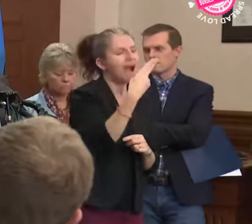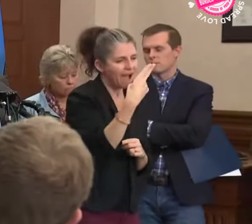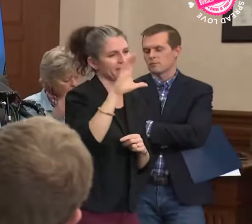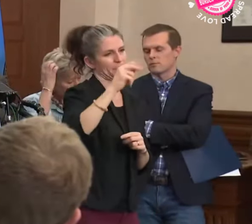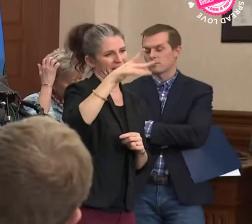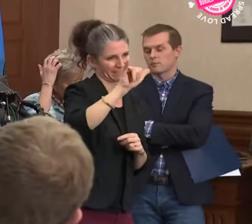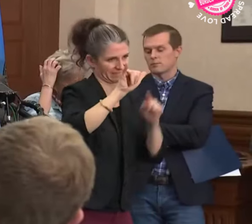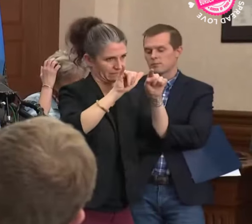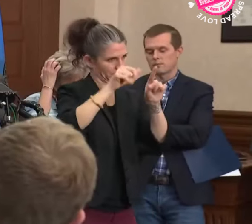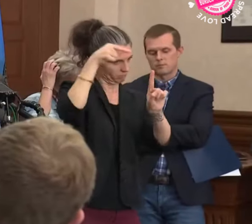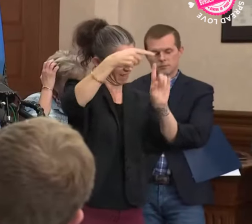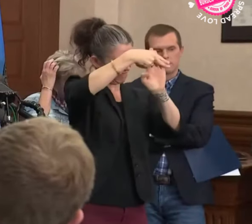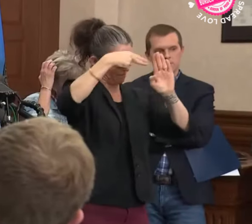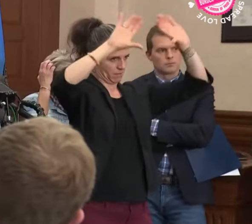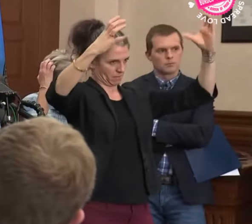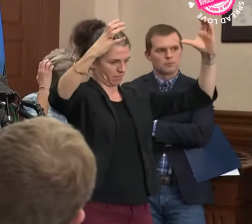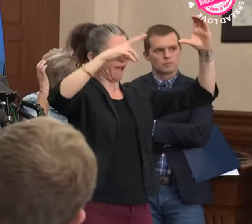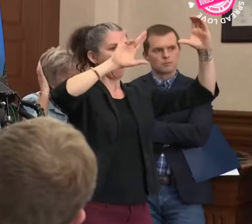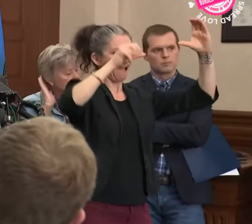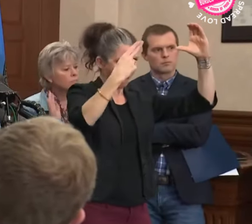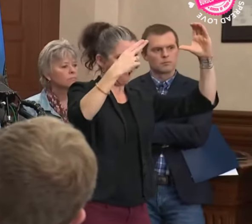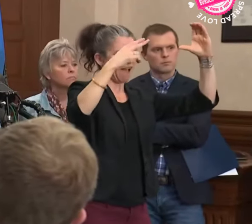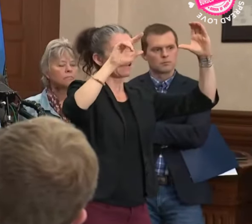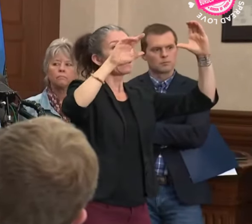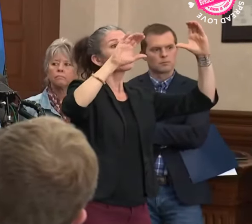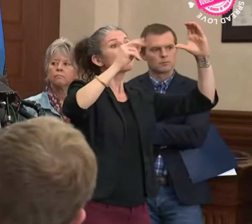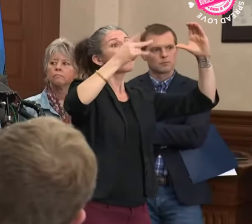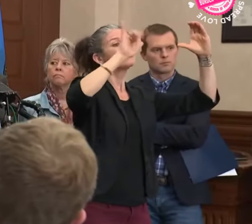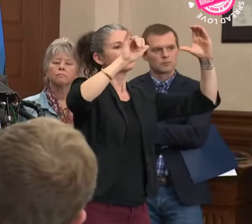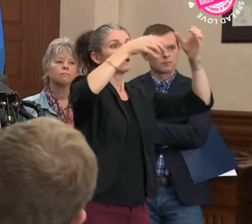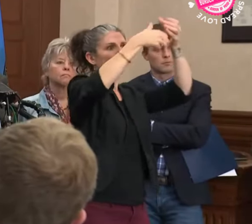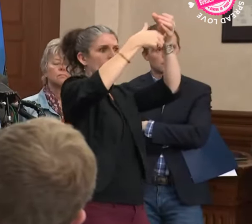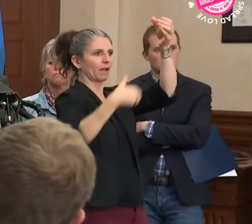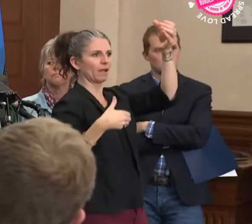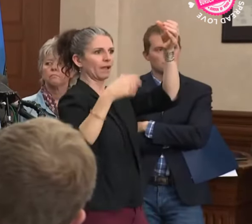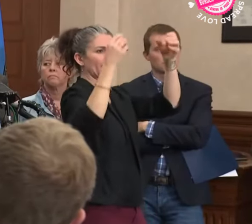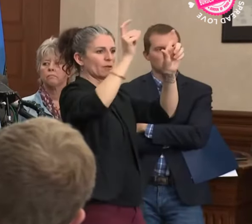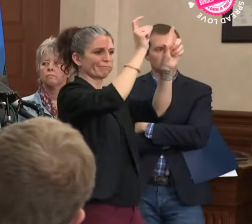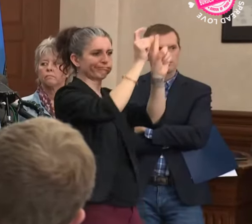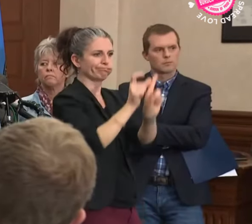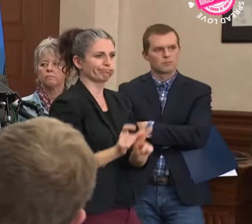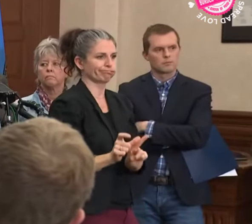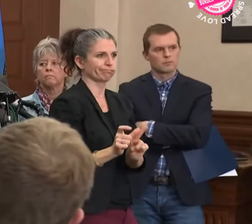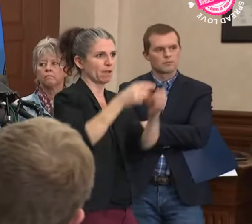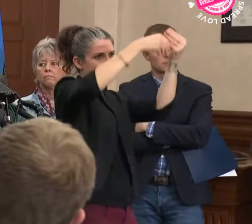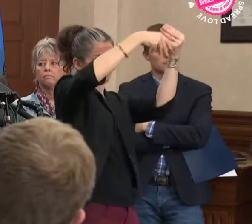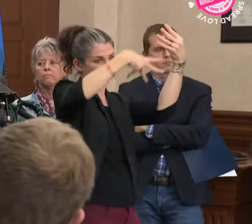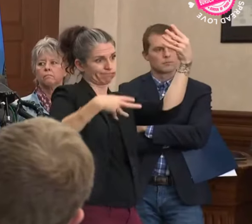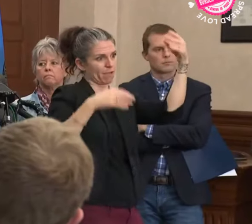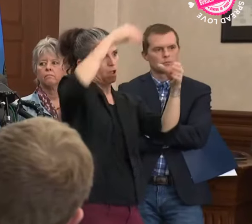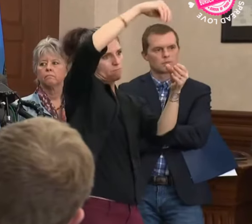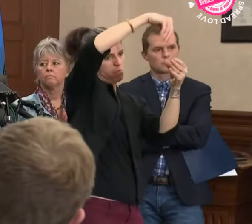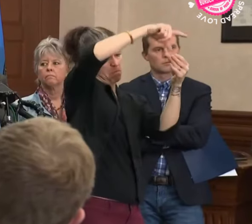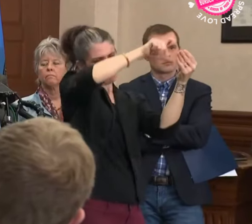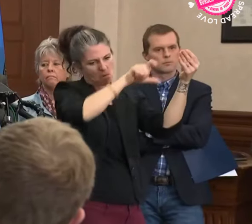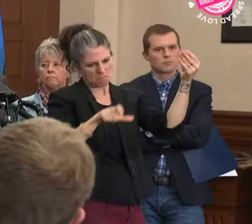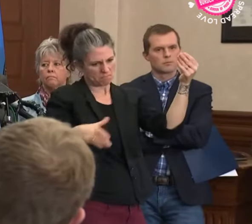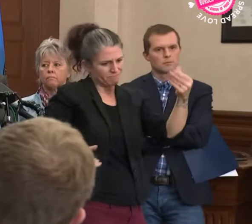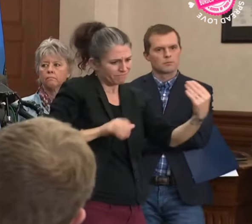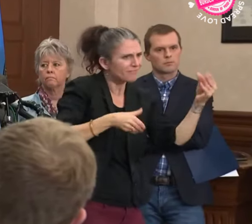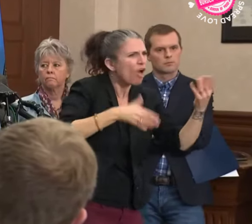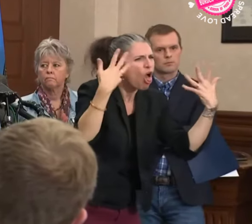an assault weapon ban, which I supported, that was in effect for 10 years. It applied to, I